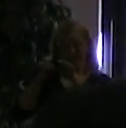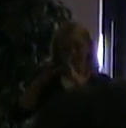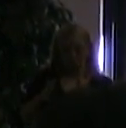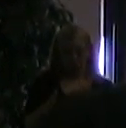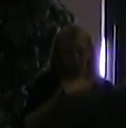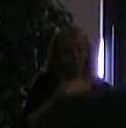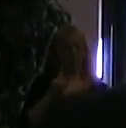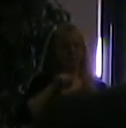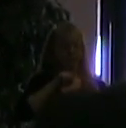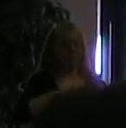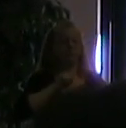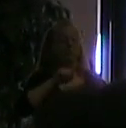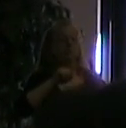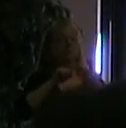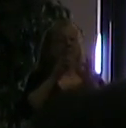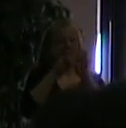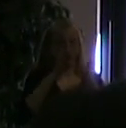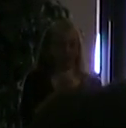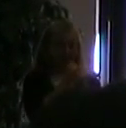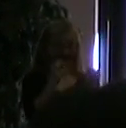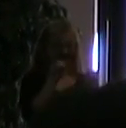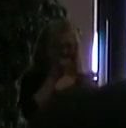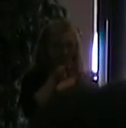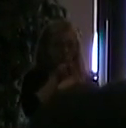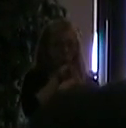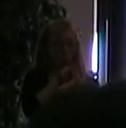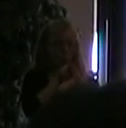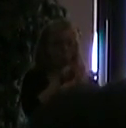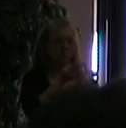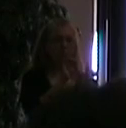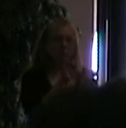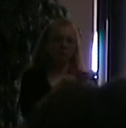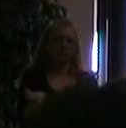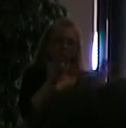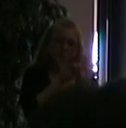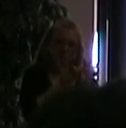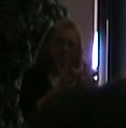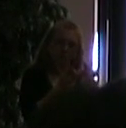specifically, and that is important in any sport, not just fencing.